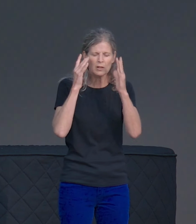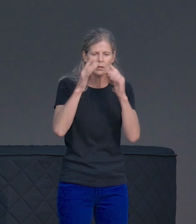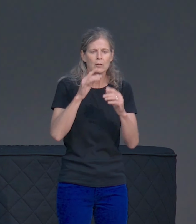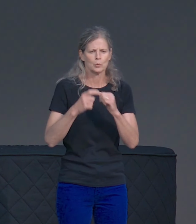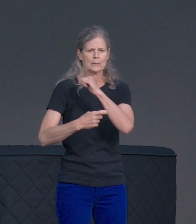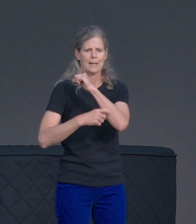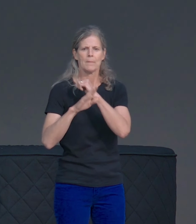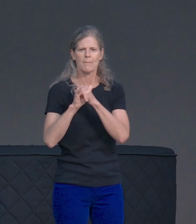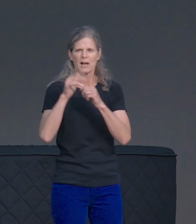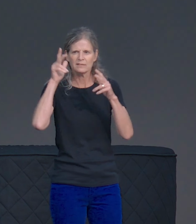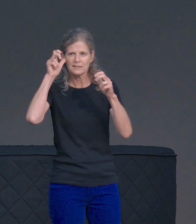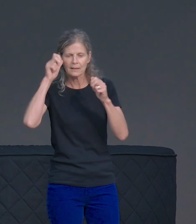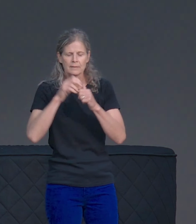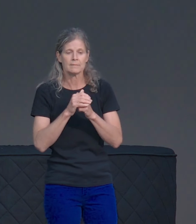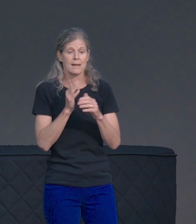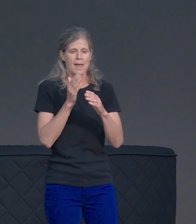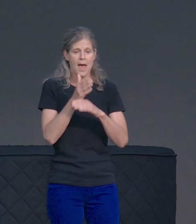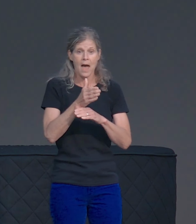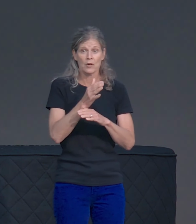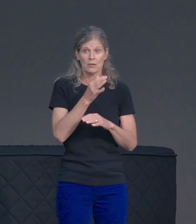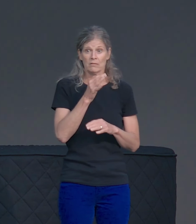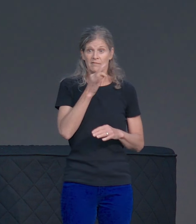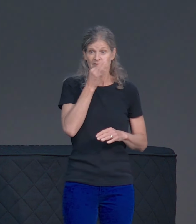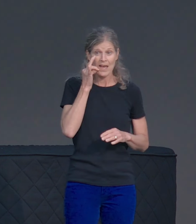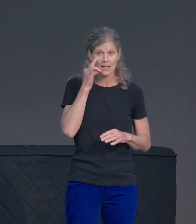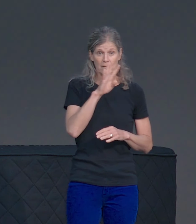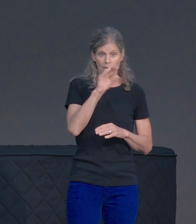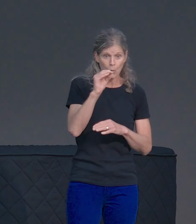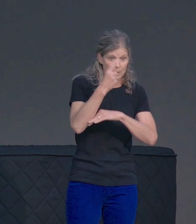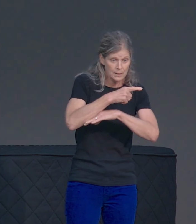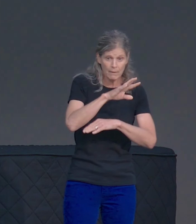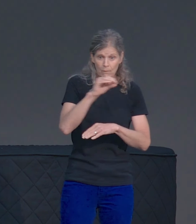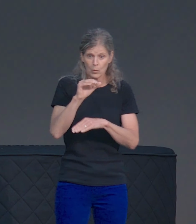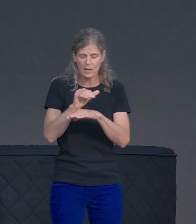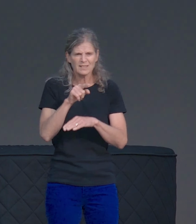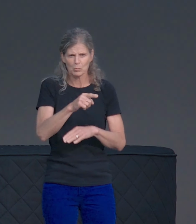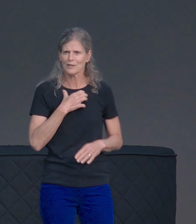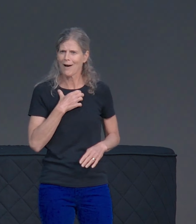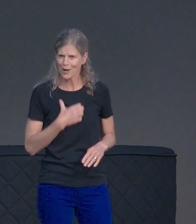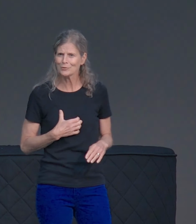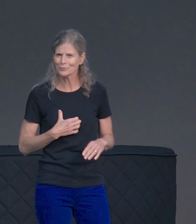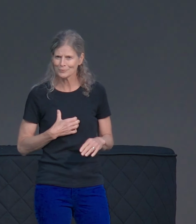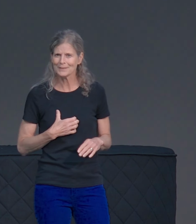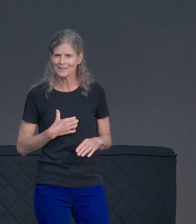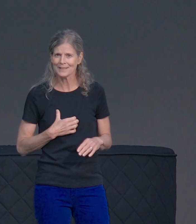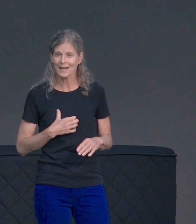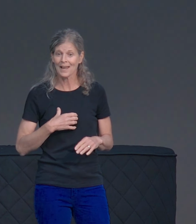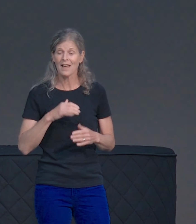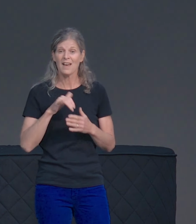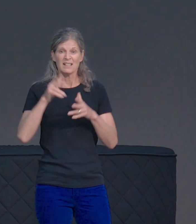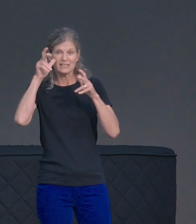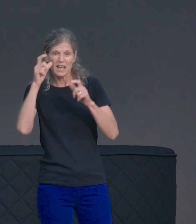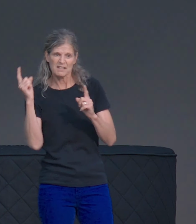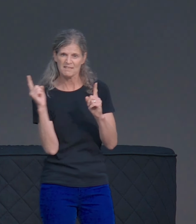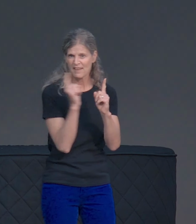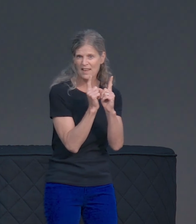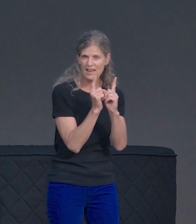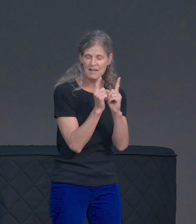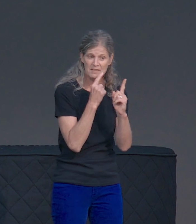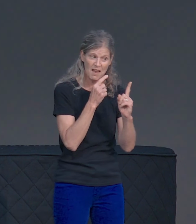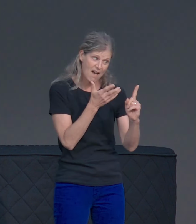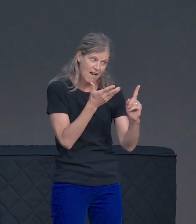by the devil. And after fasting 40 days and 40 nights, he was hungry. And the tempter came and said to him,